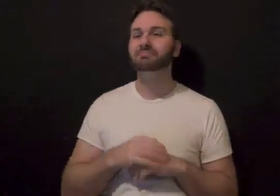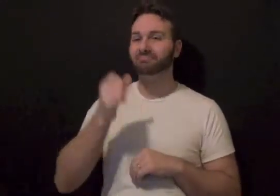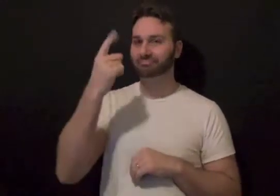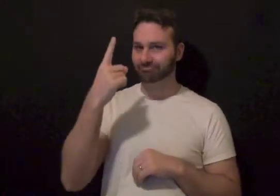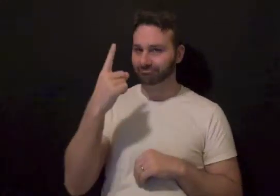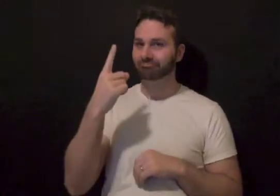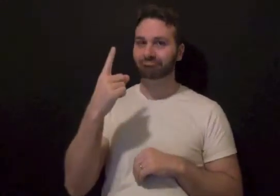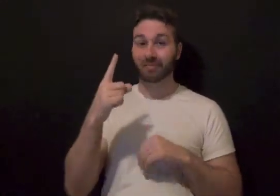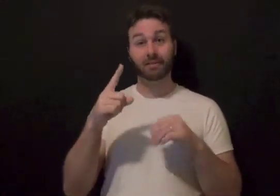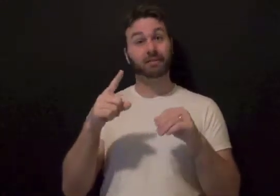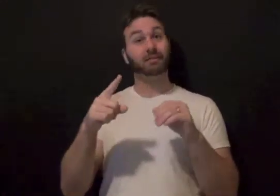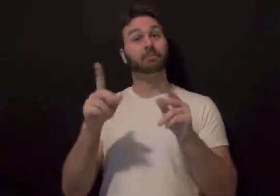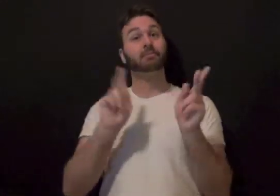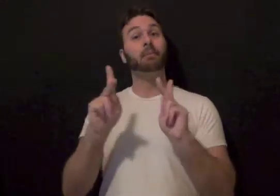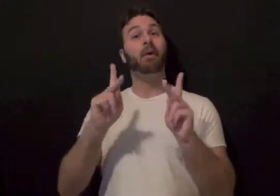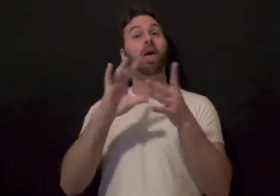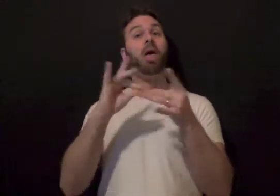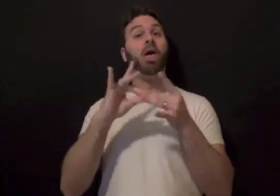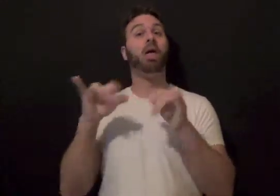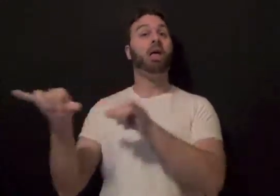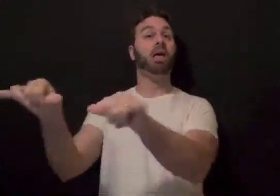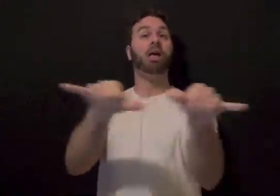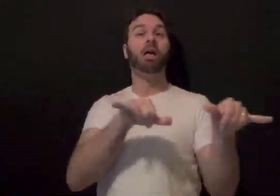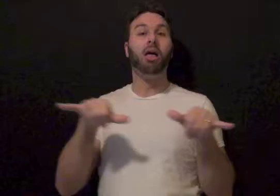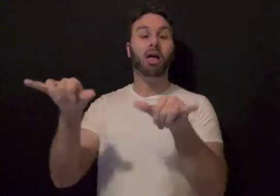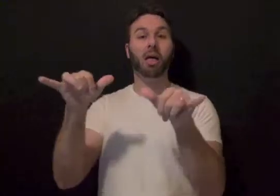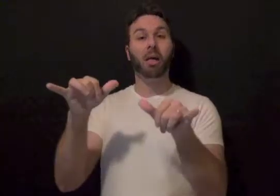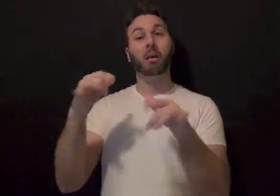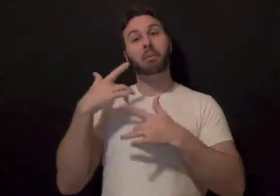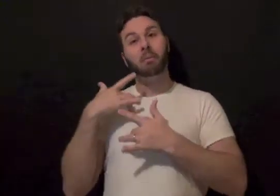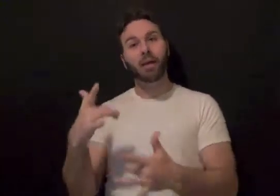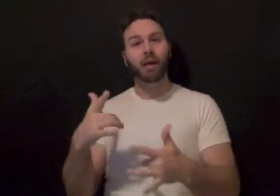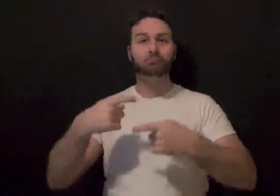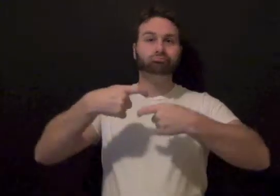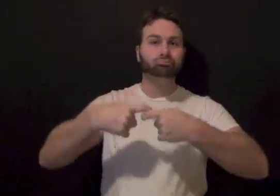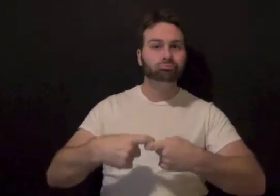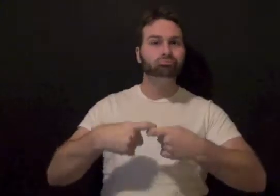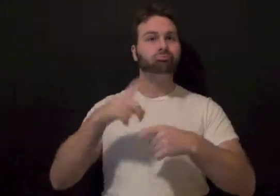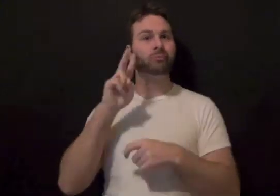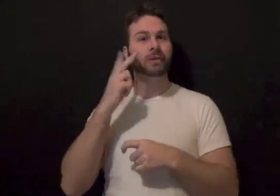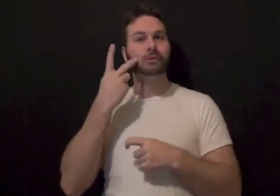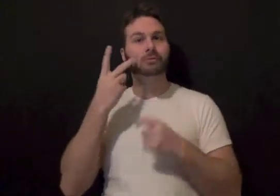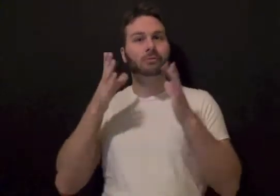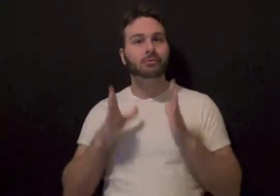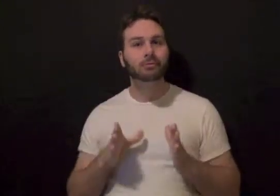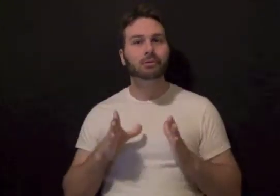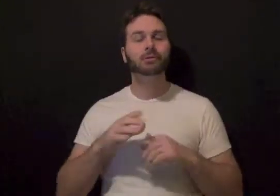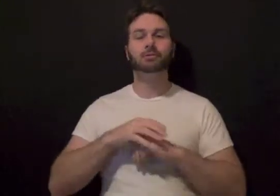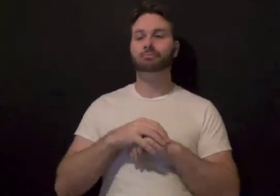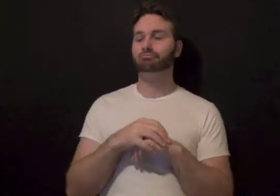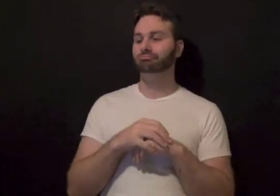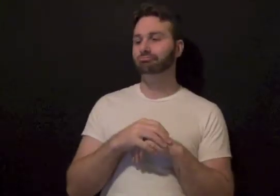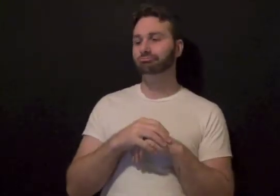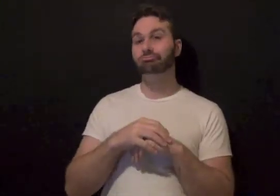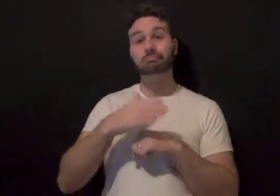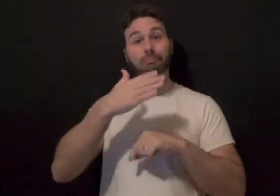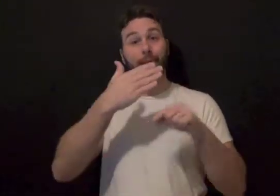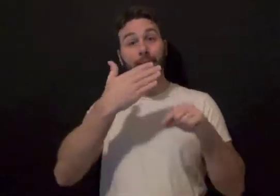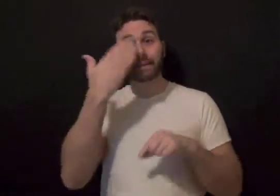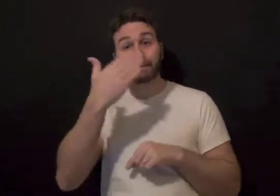the incense, the herbal tea, the vegetarians, the whole deal. But my mum was going and I was intrigued, so I went along with her. I'd also seen a few